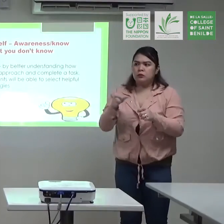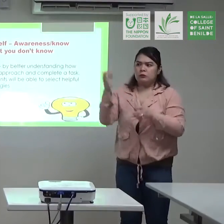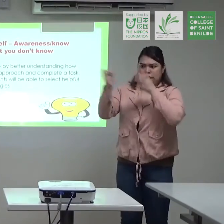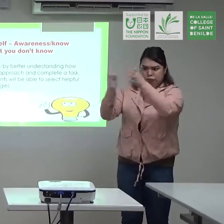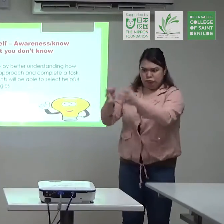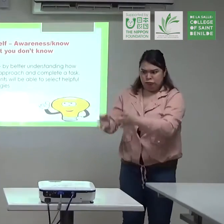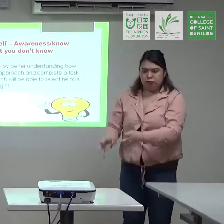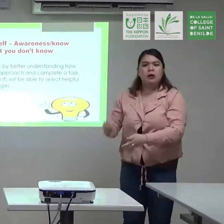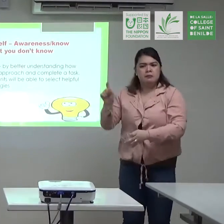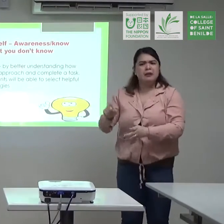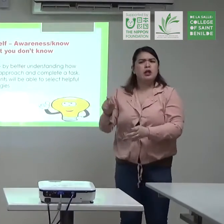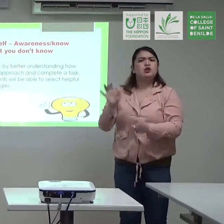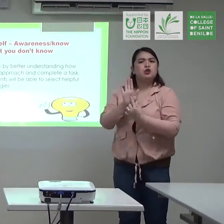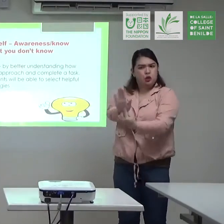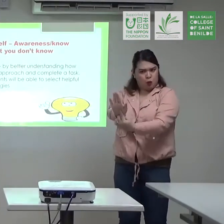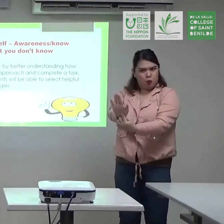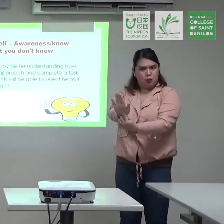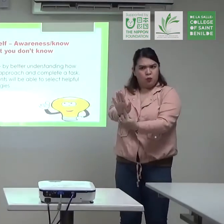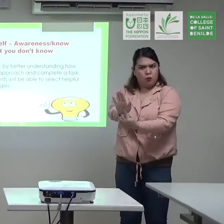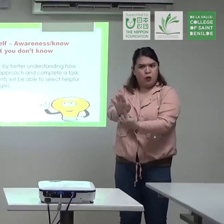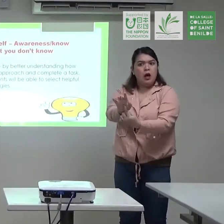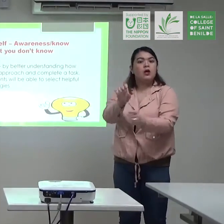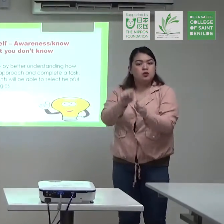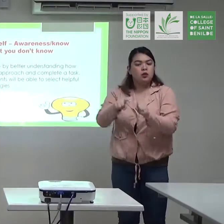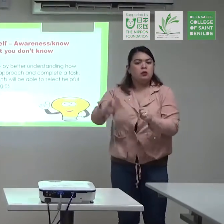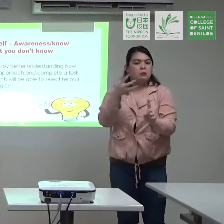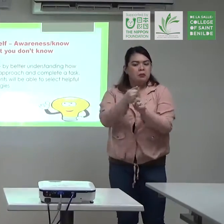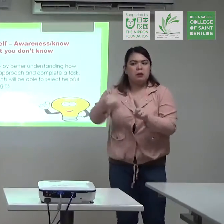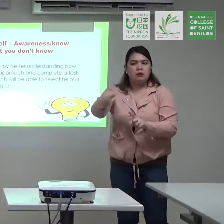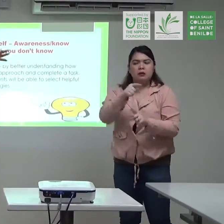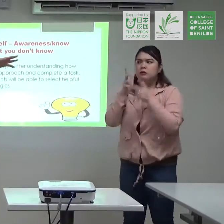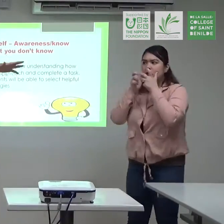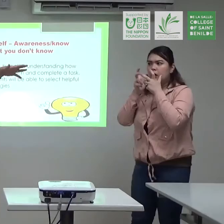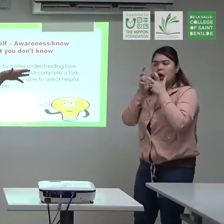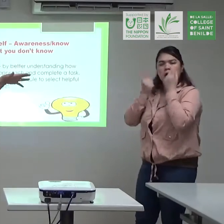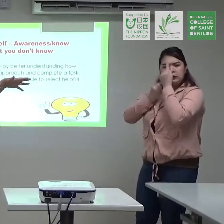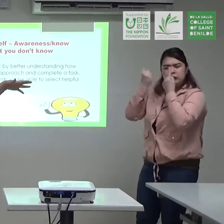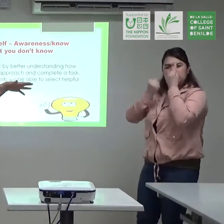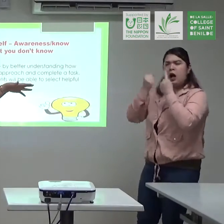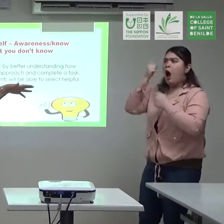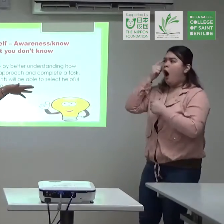process of analyzing the immediate and the